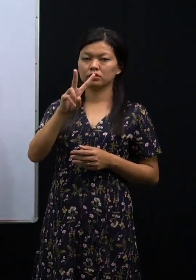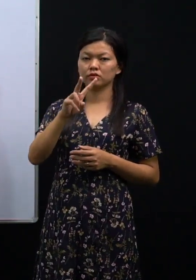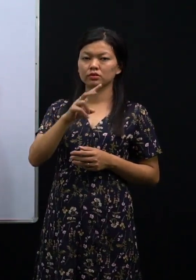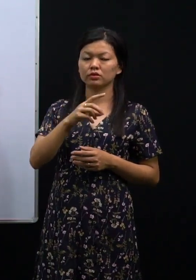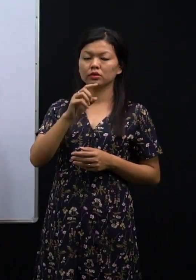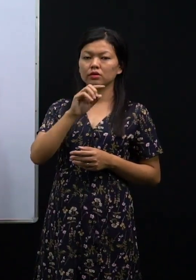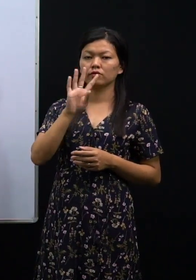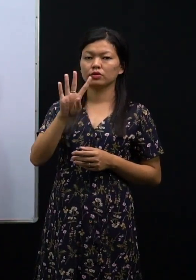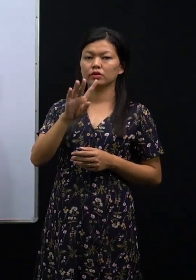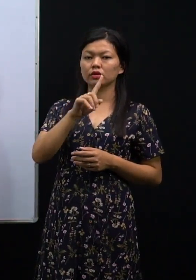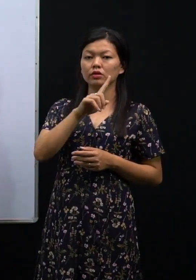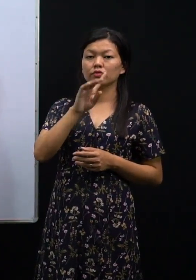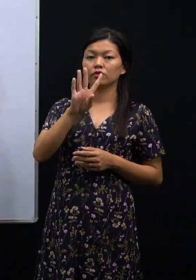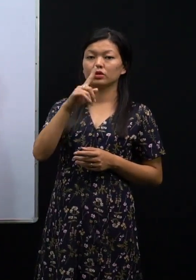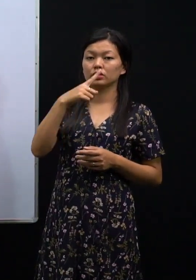14 3s are